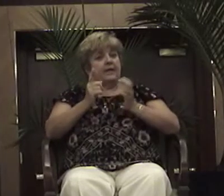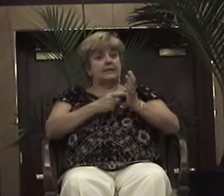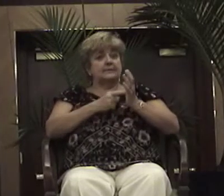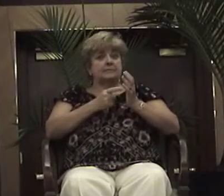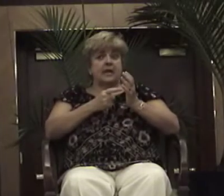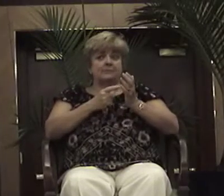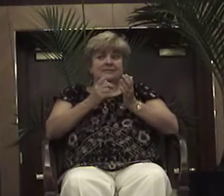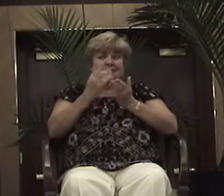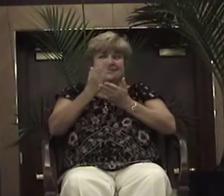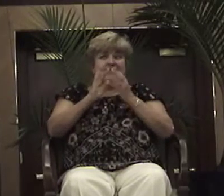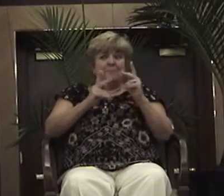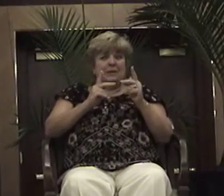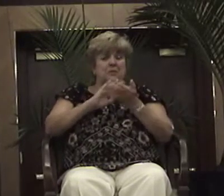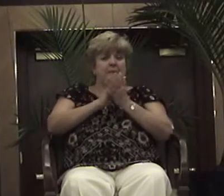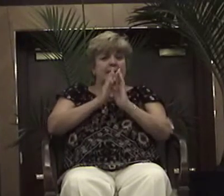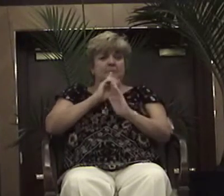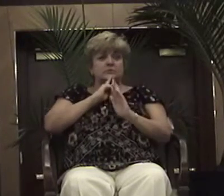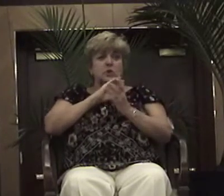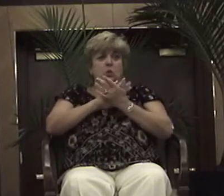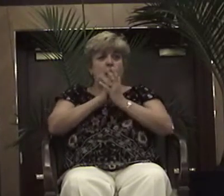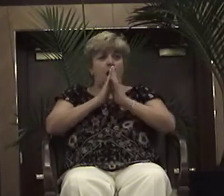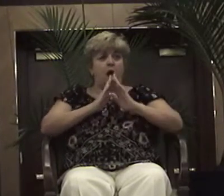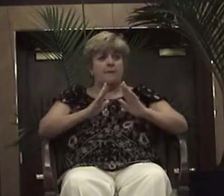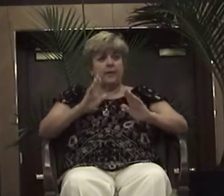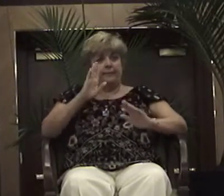know, there's nothing wrong with that, except when you wake up, it's still there.